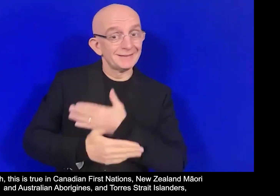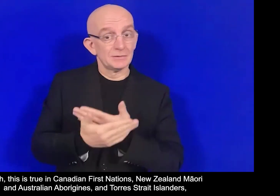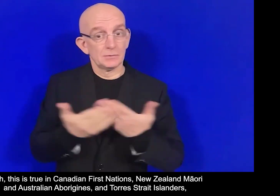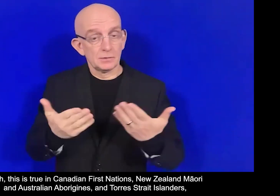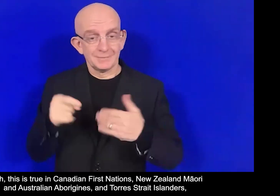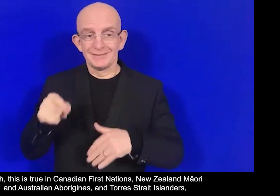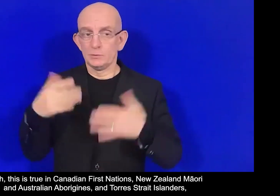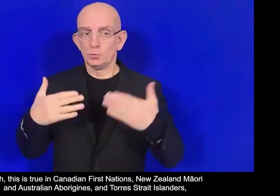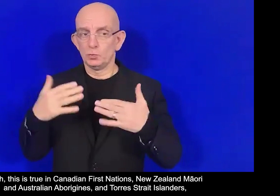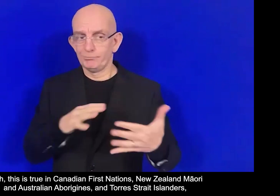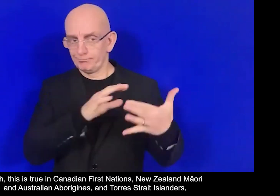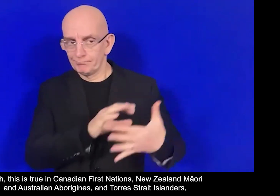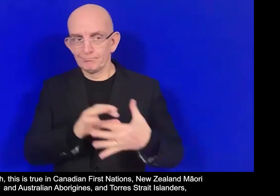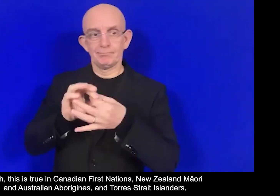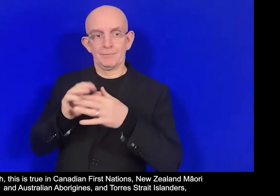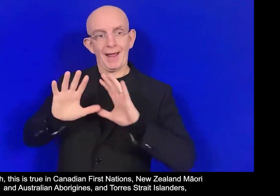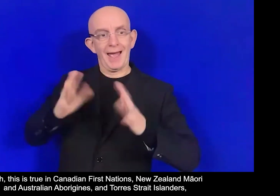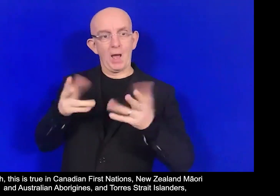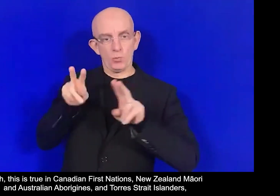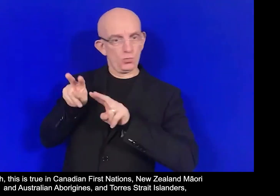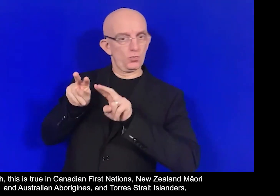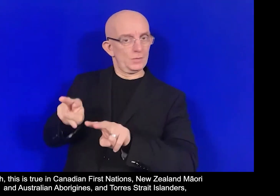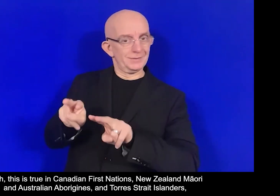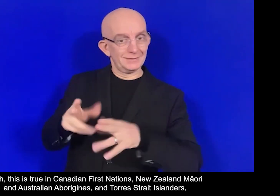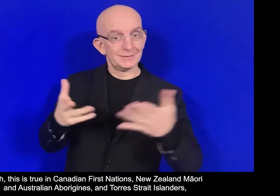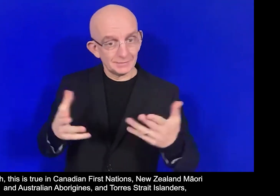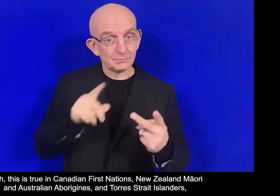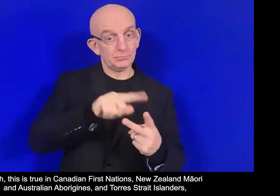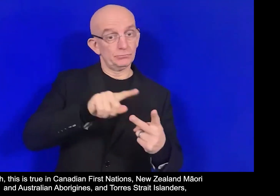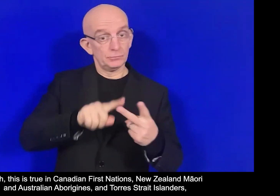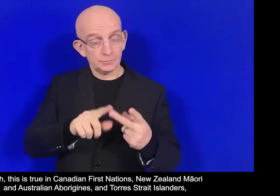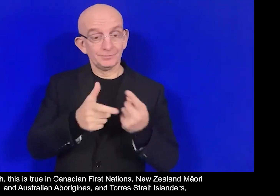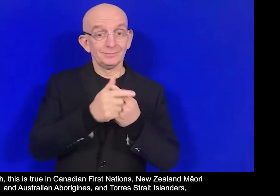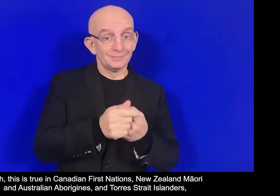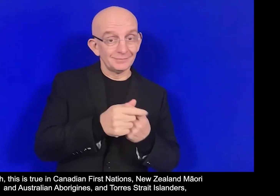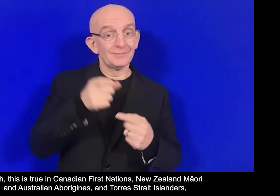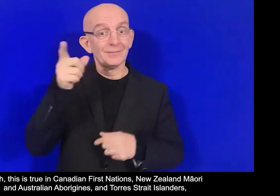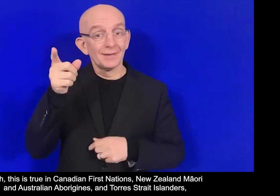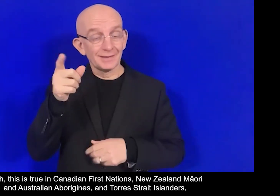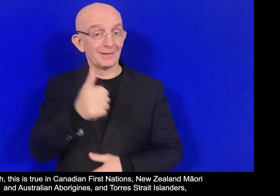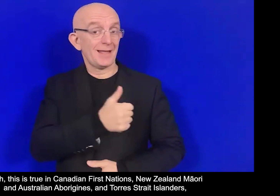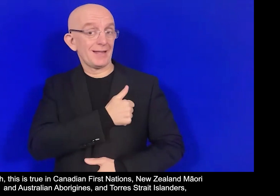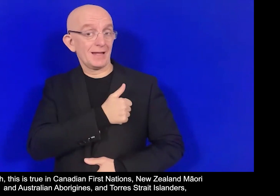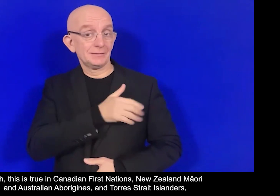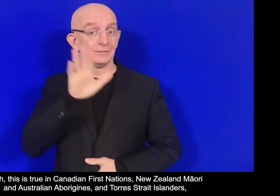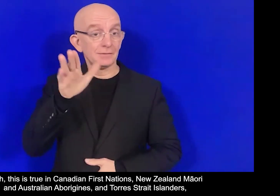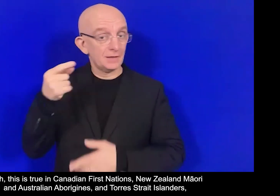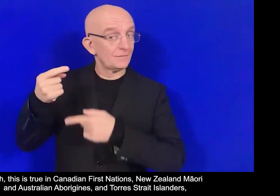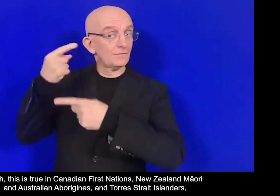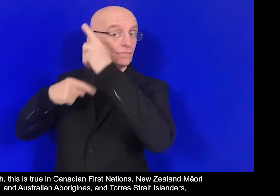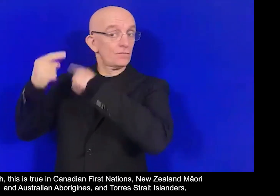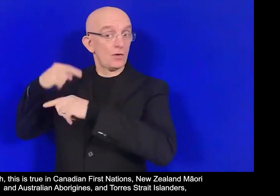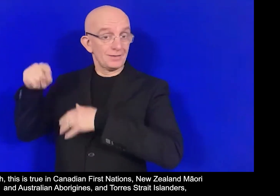in Canadian First Nations, New Zealand Maori, and Australian Aborigines and